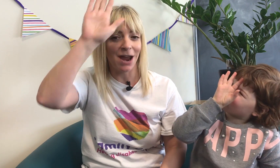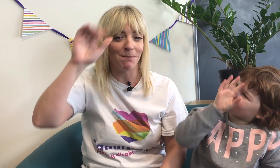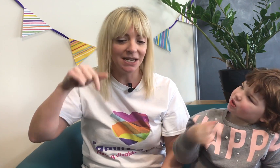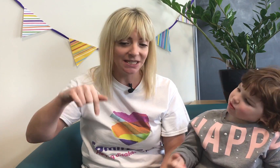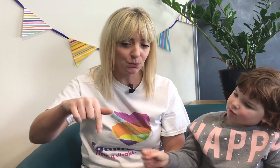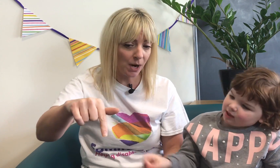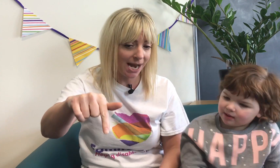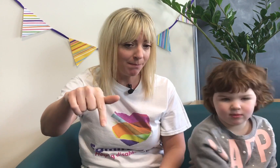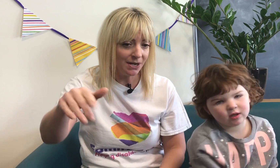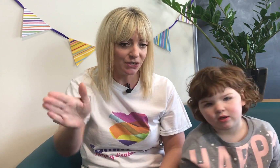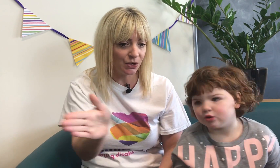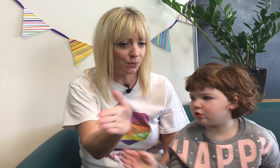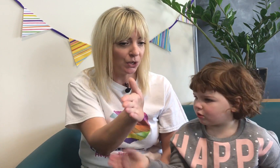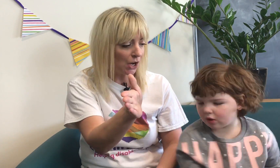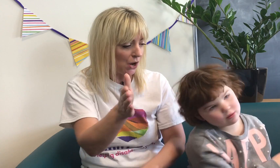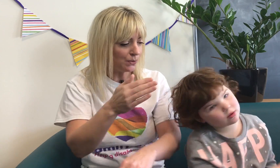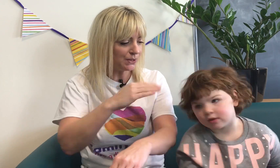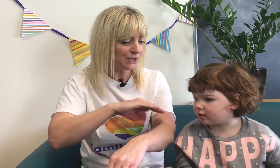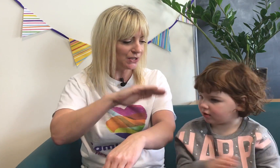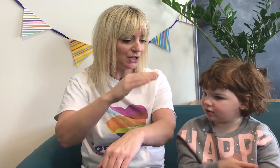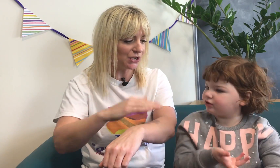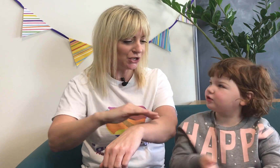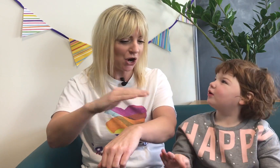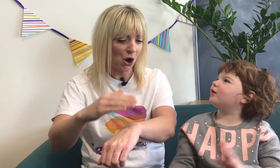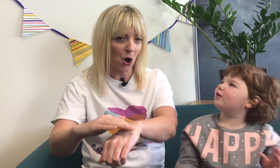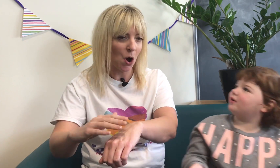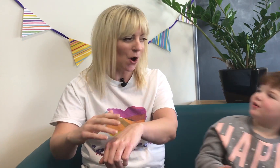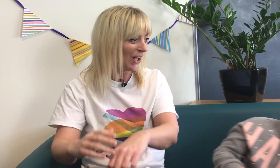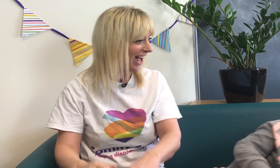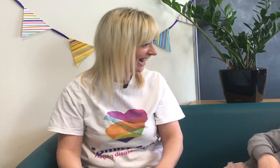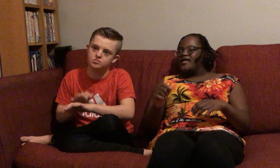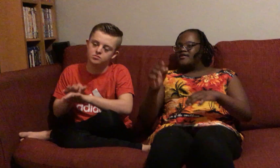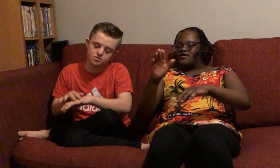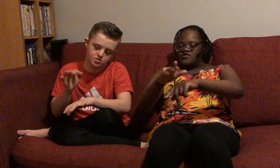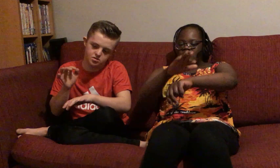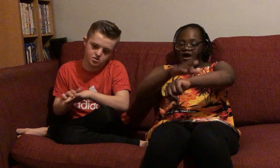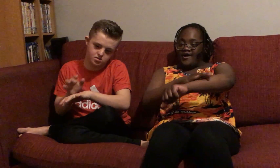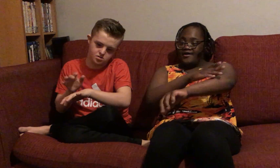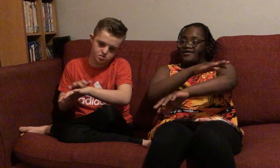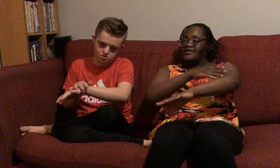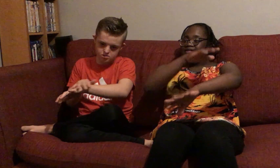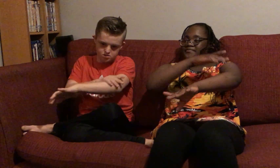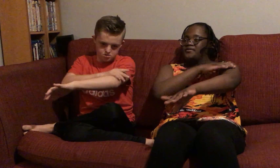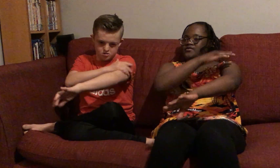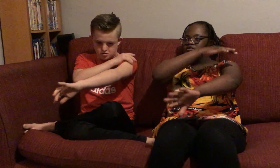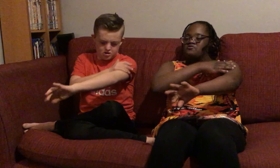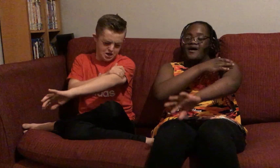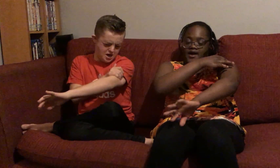him swim too close to the shore. This is the tide slipping